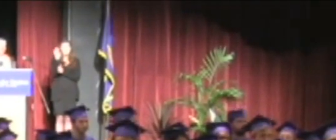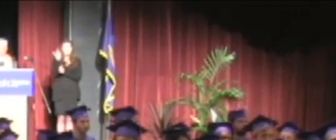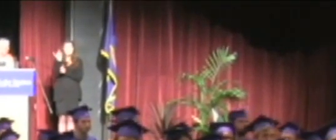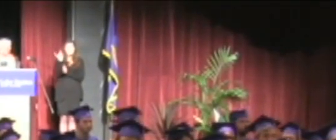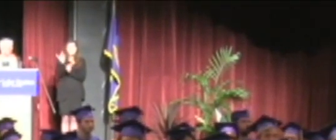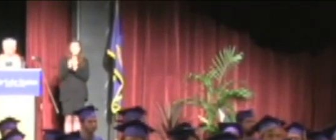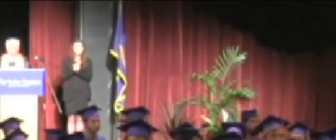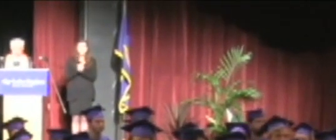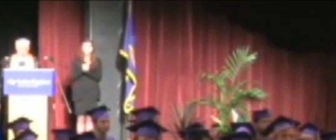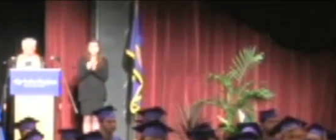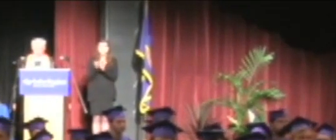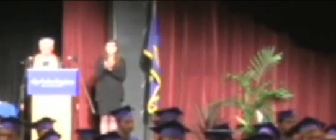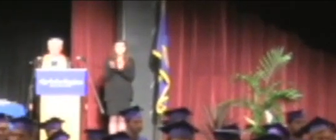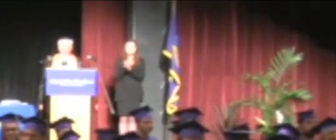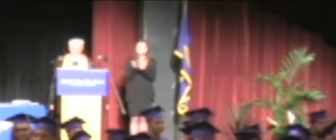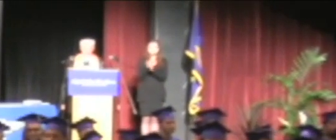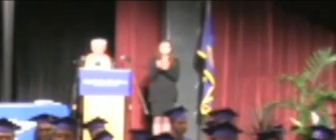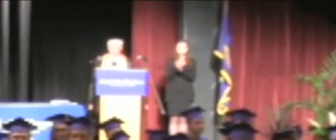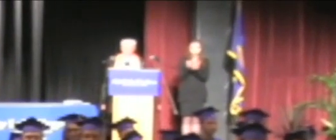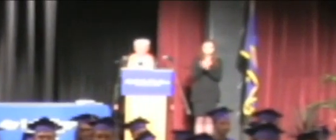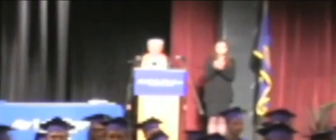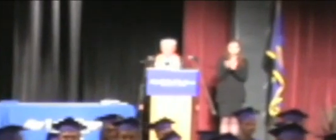2018.